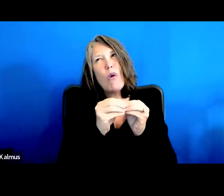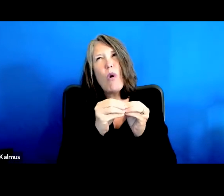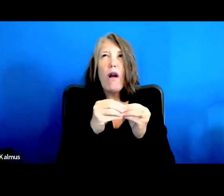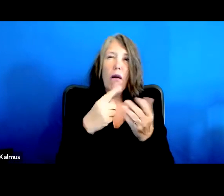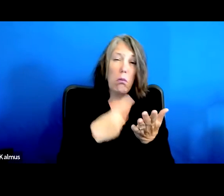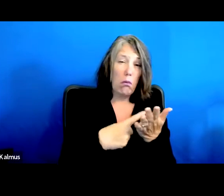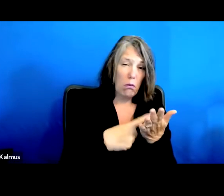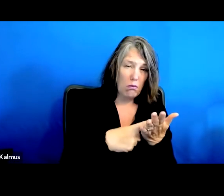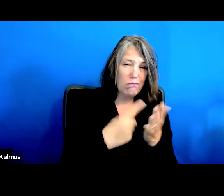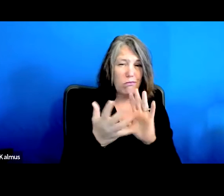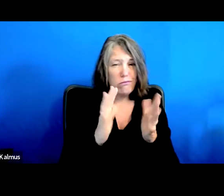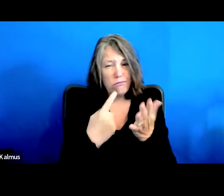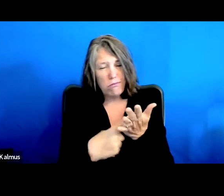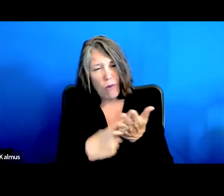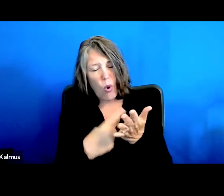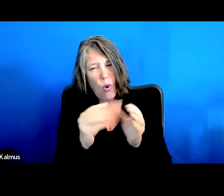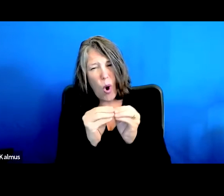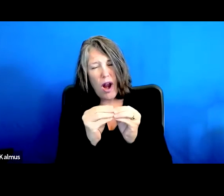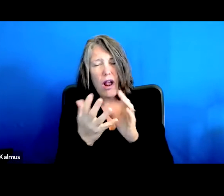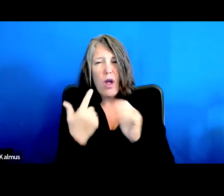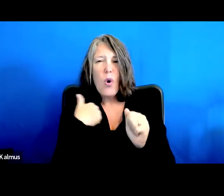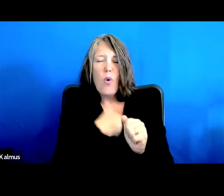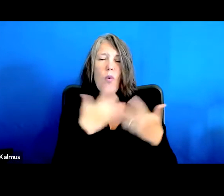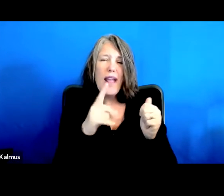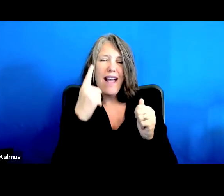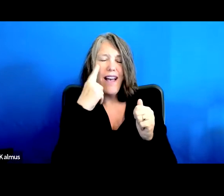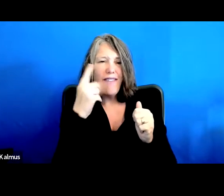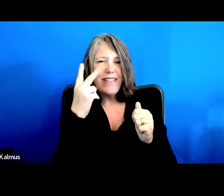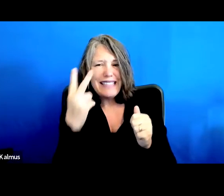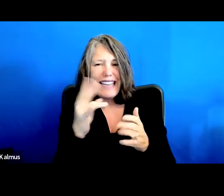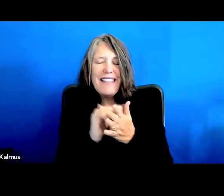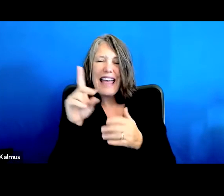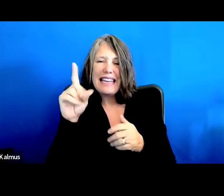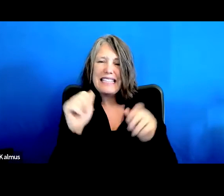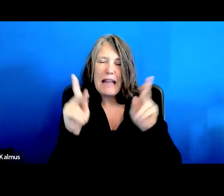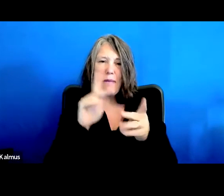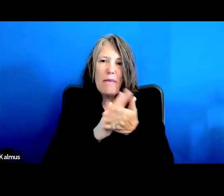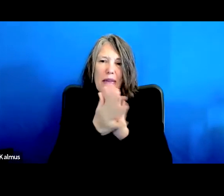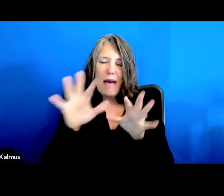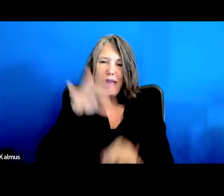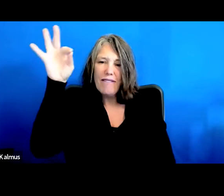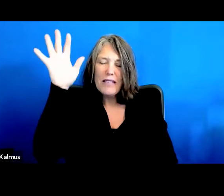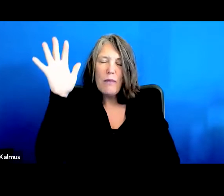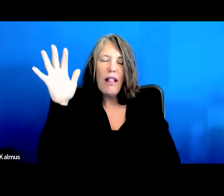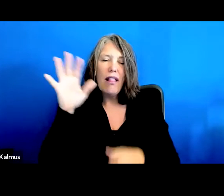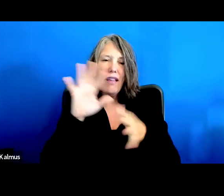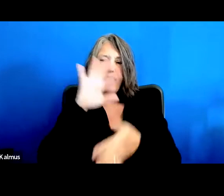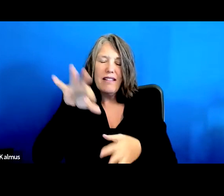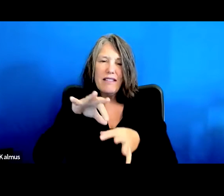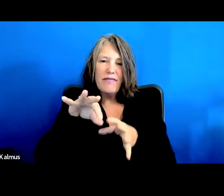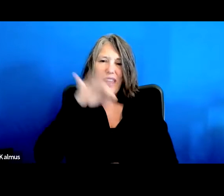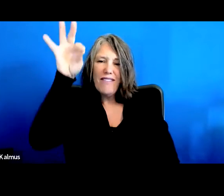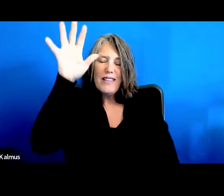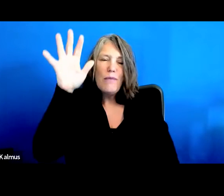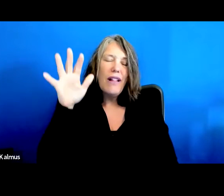about, we have seen that disabled people are made invisible in intersectional spaces and identities